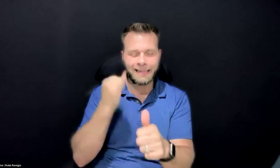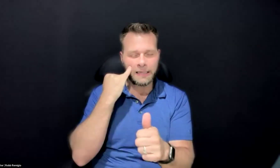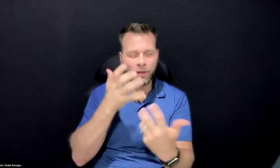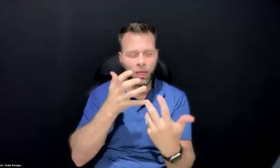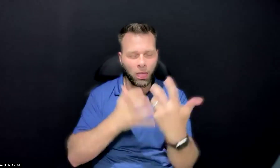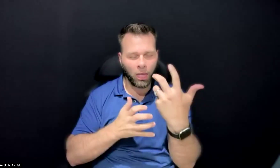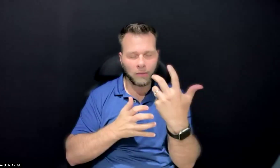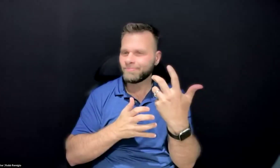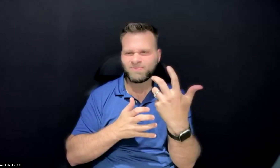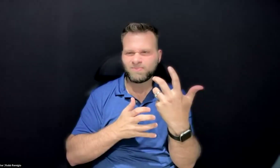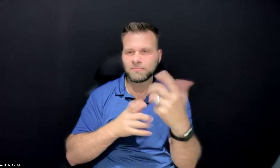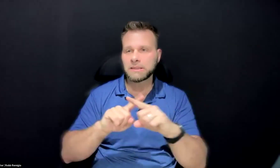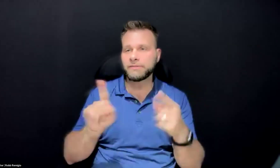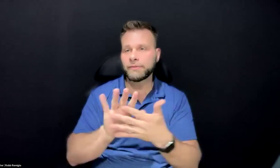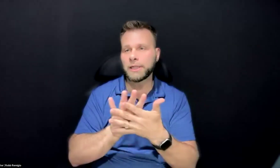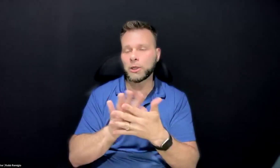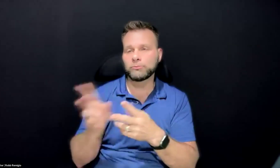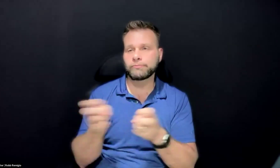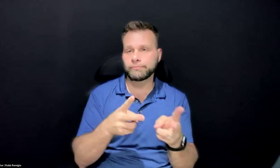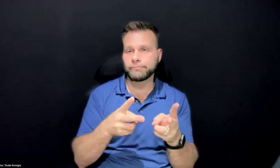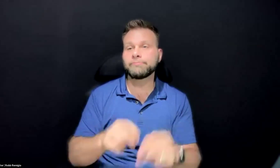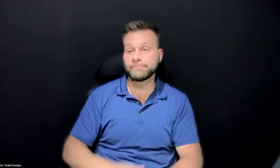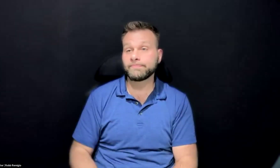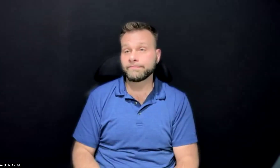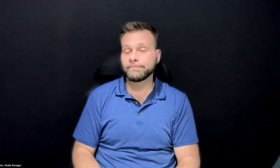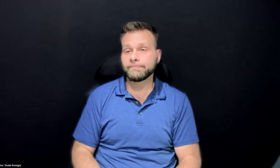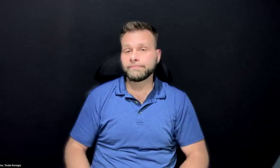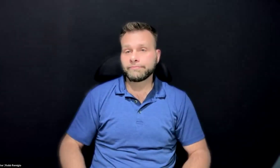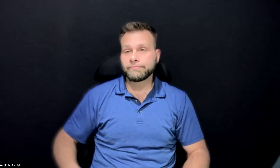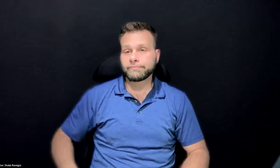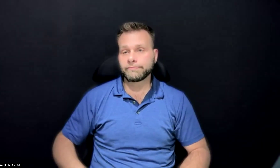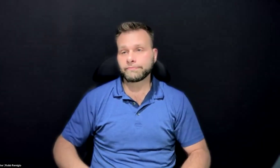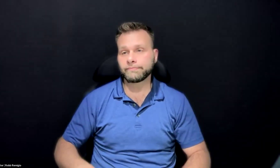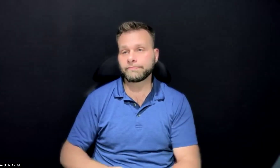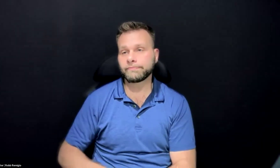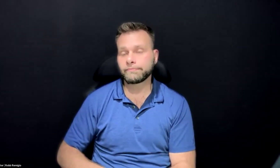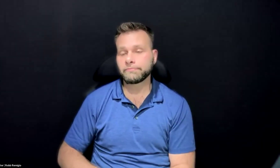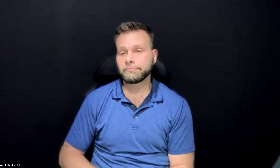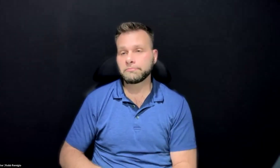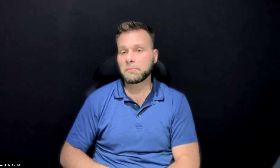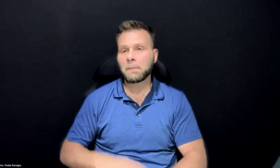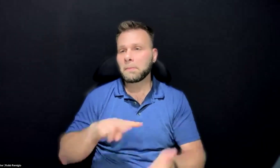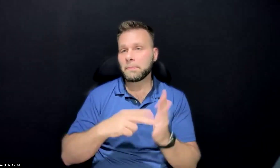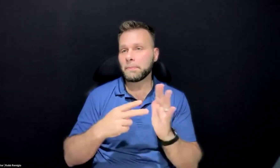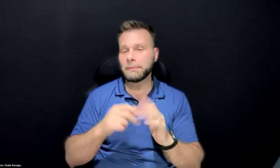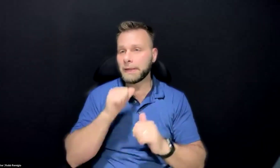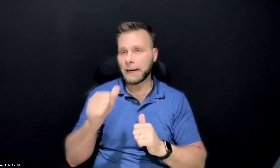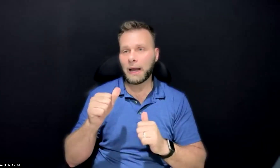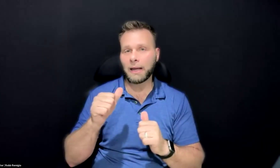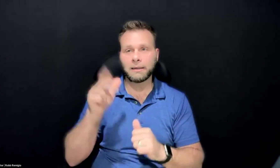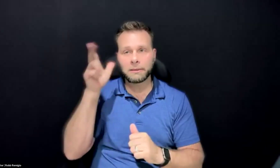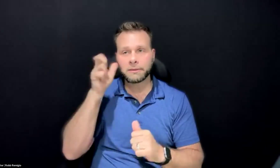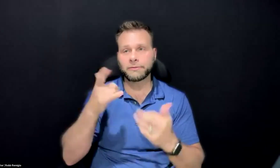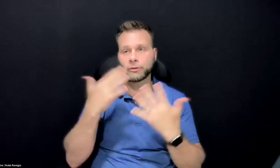use. I want to add a point here, and some of you, when you hear